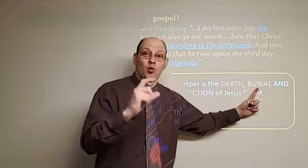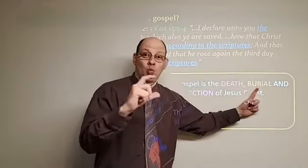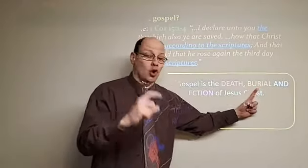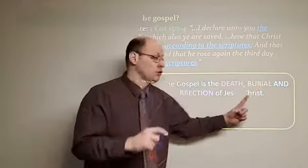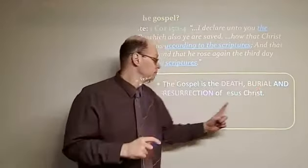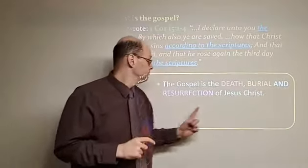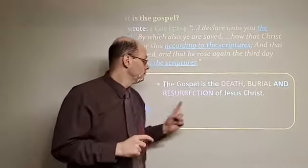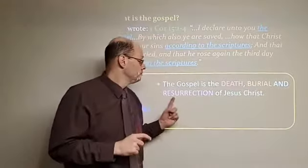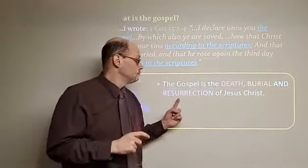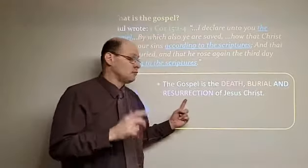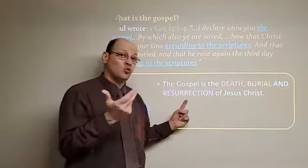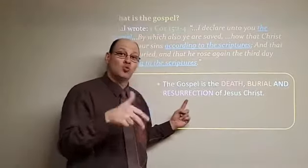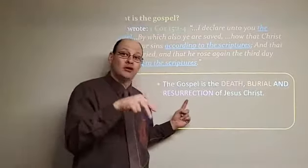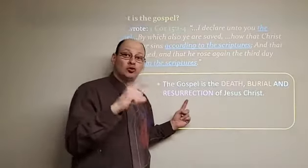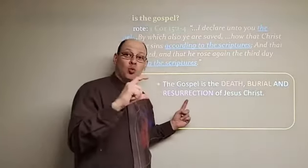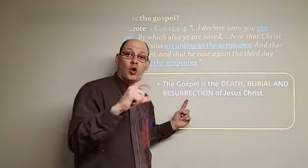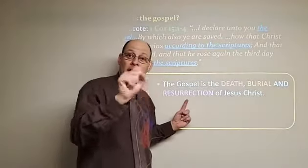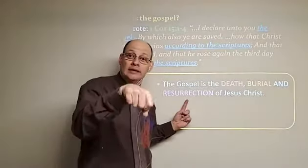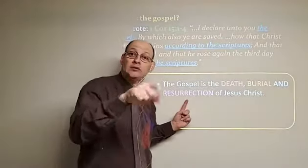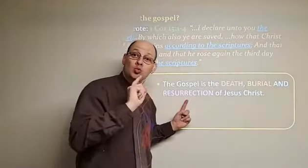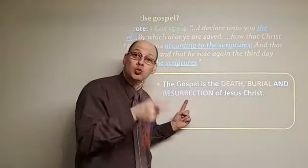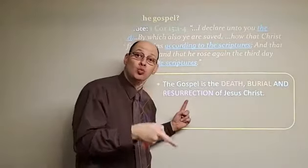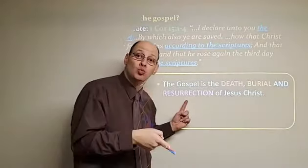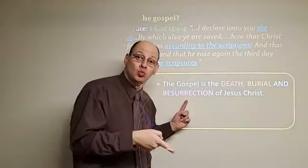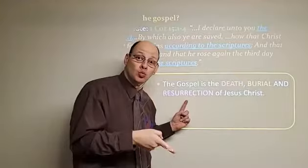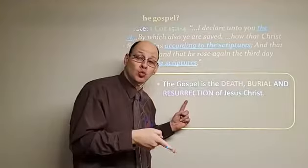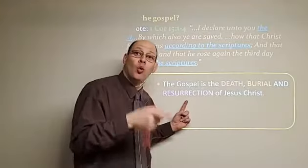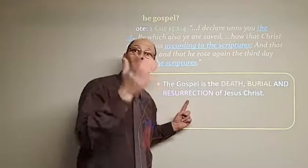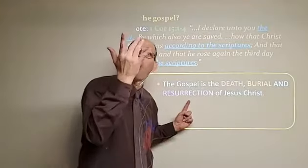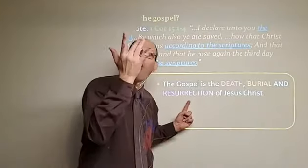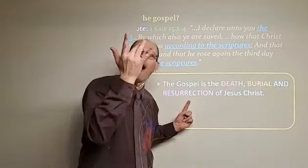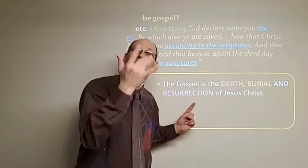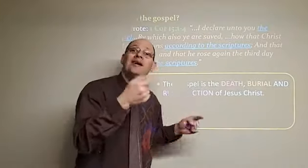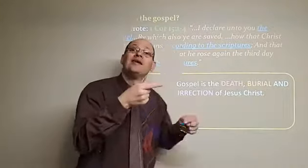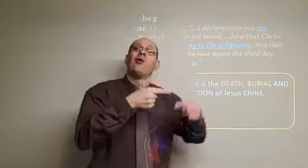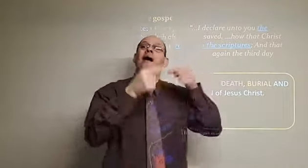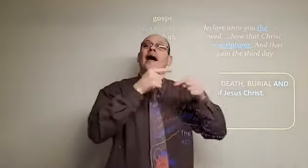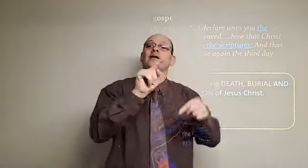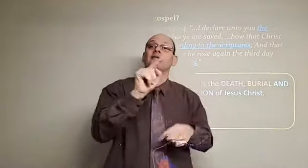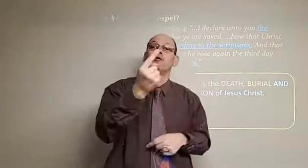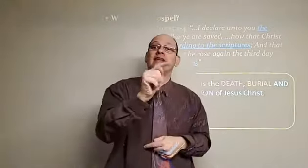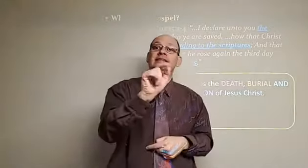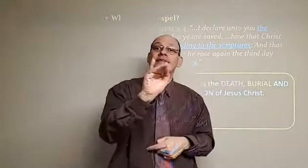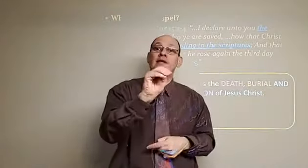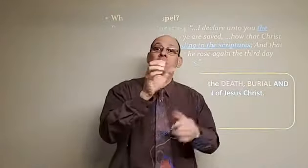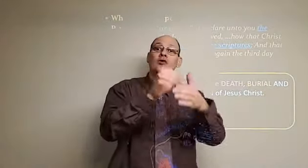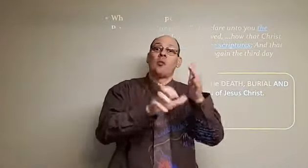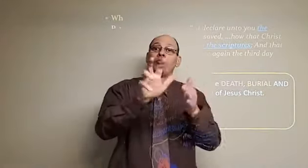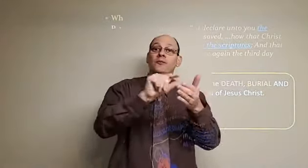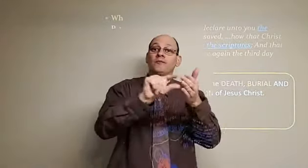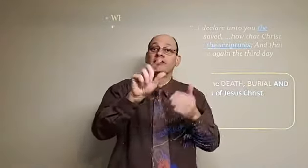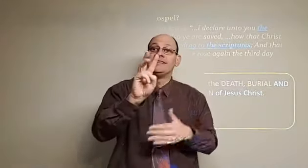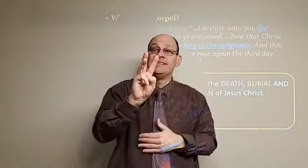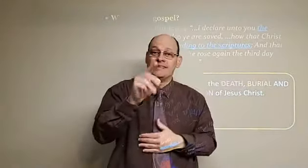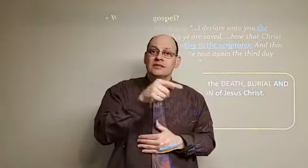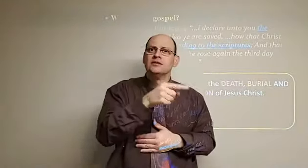burial and resurrection of Jesus Christ the gospel that's the message so we want to go back to 1st Timothy verse